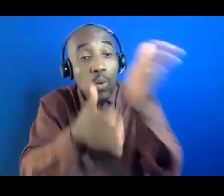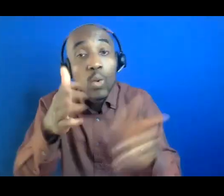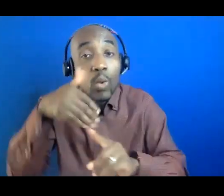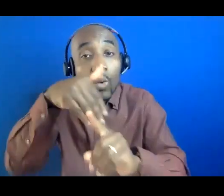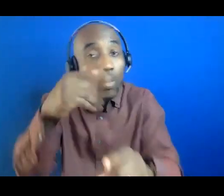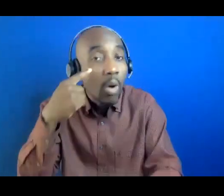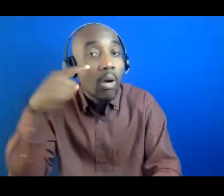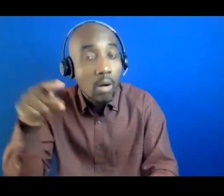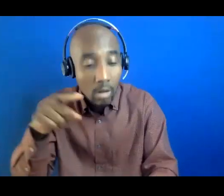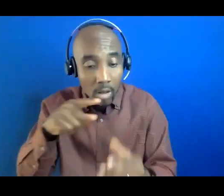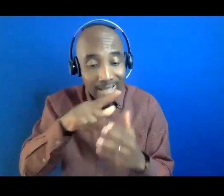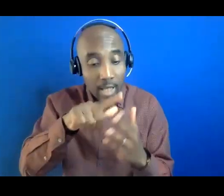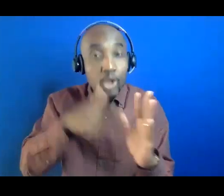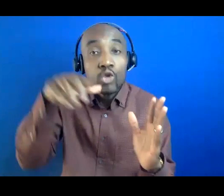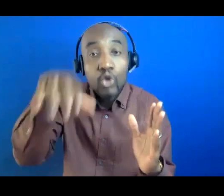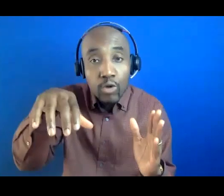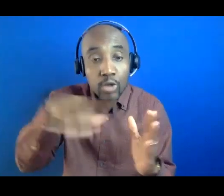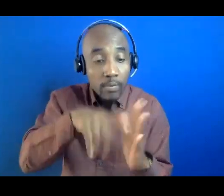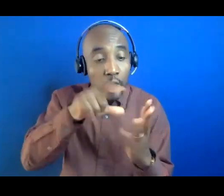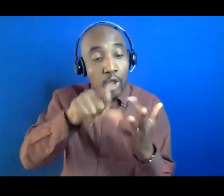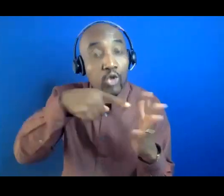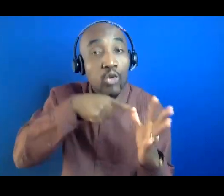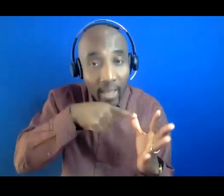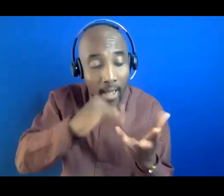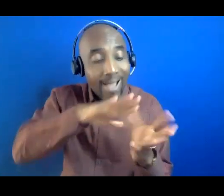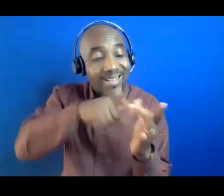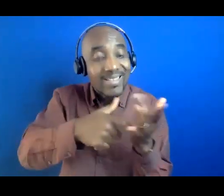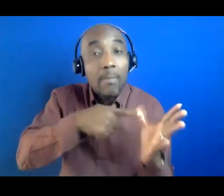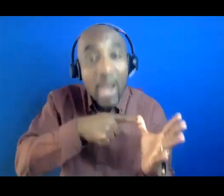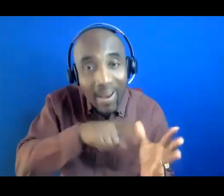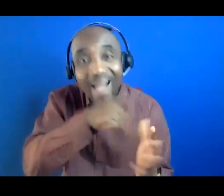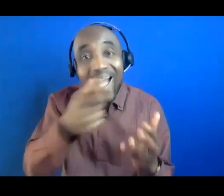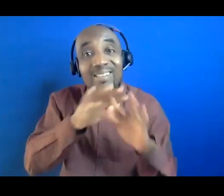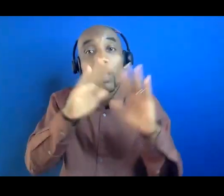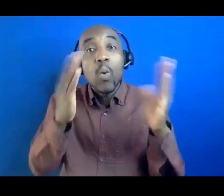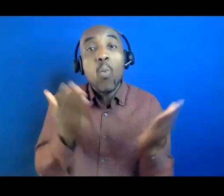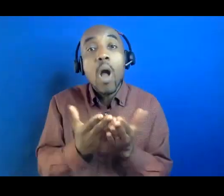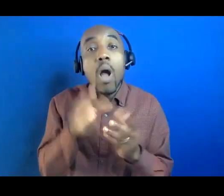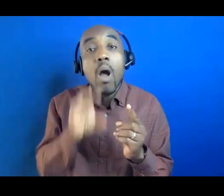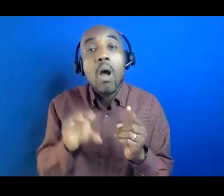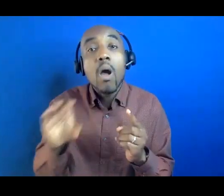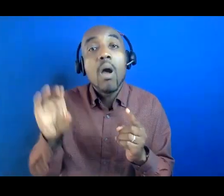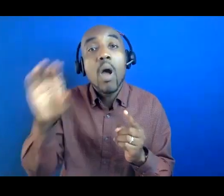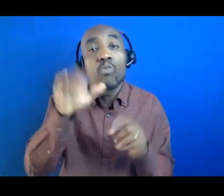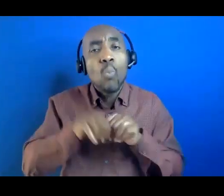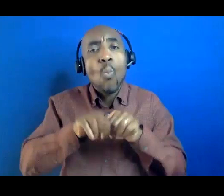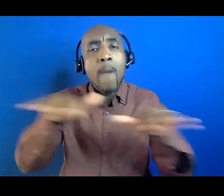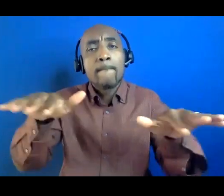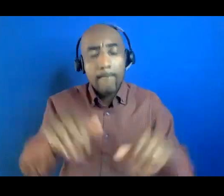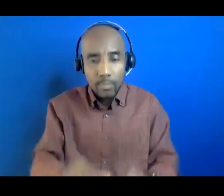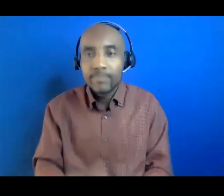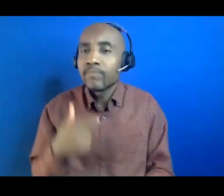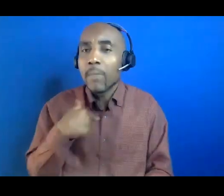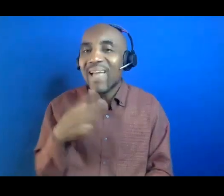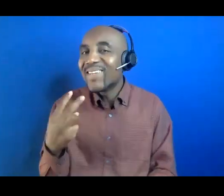in all Judea and Samaria and to the ends of the earth." I have a niece